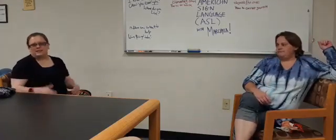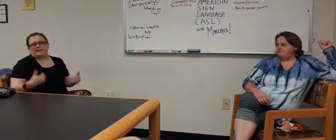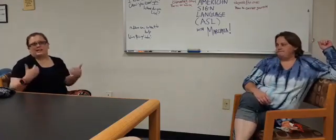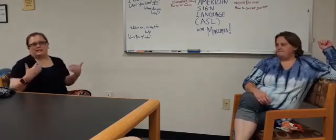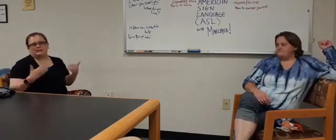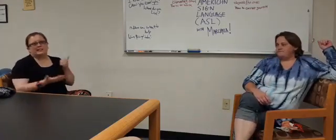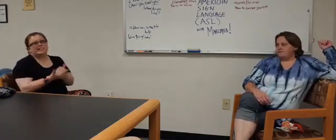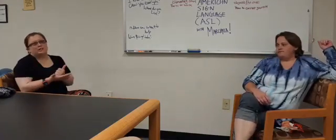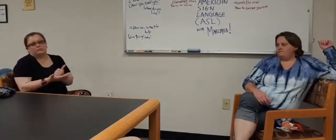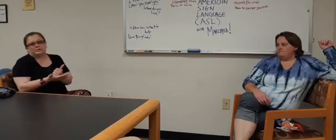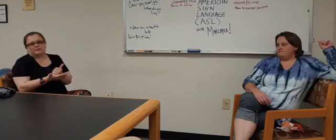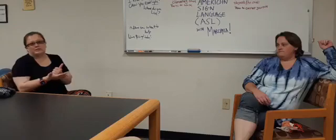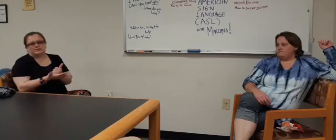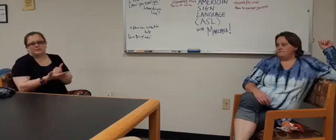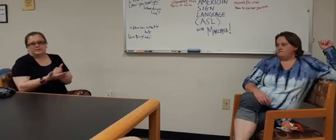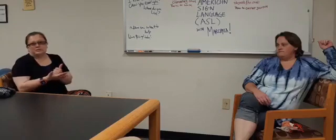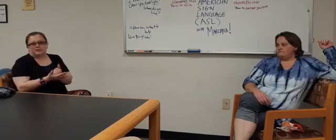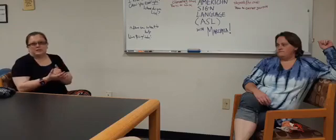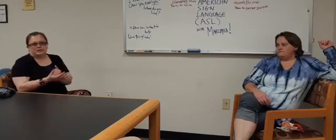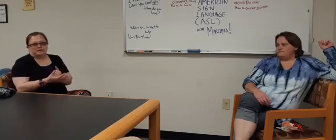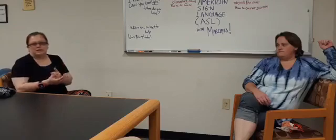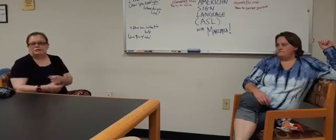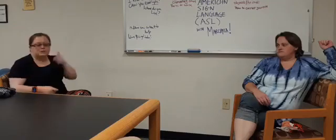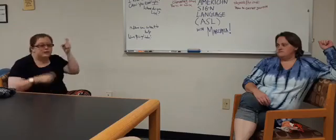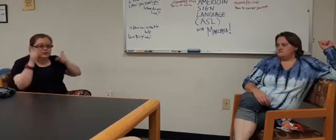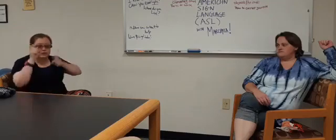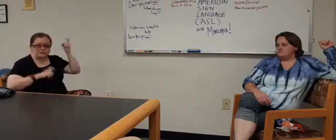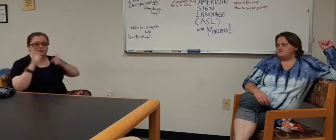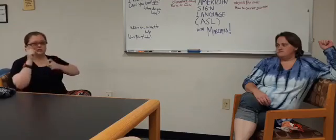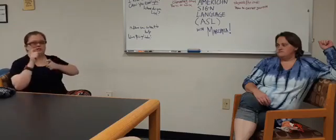It helps with with facial expressions. Right.